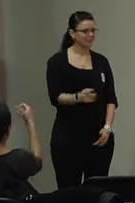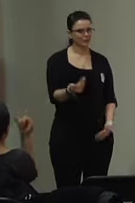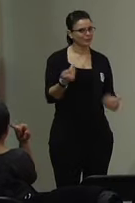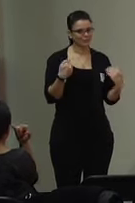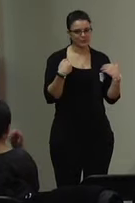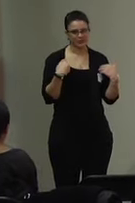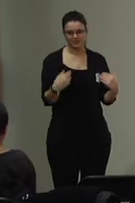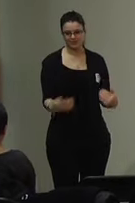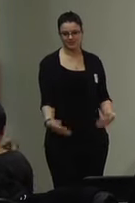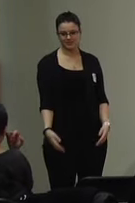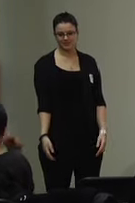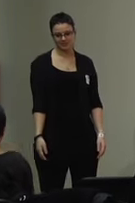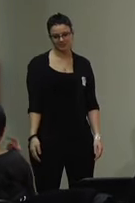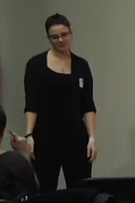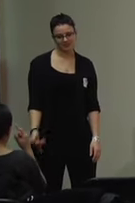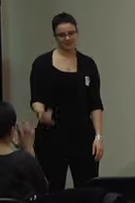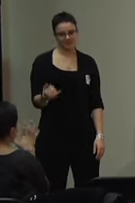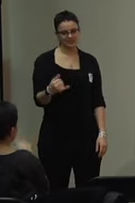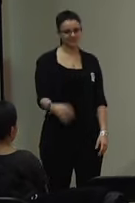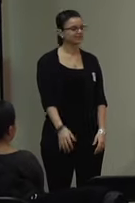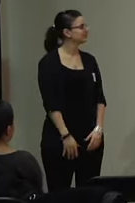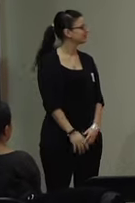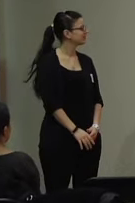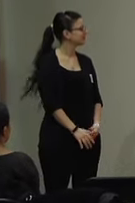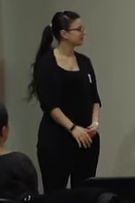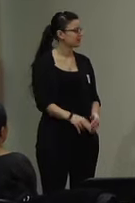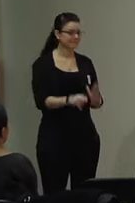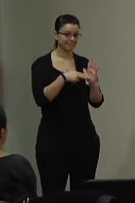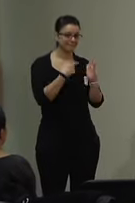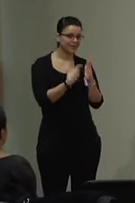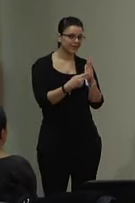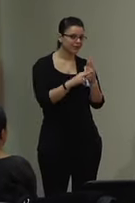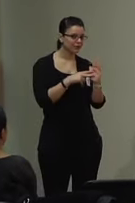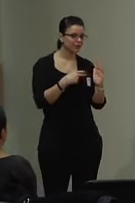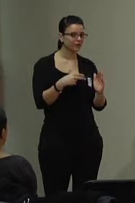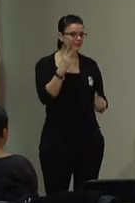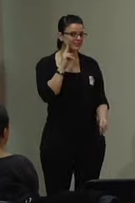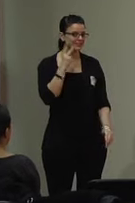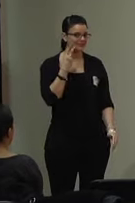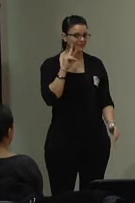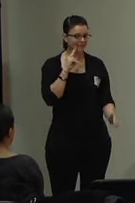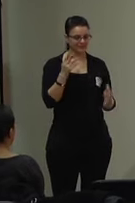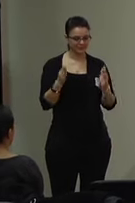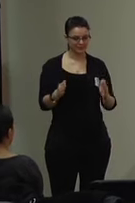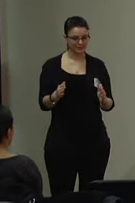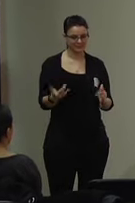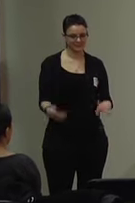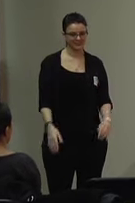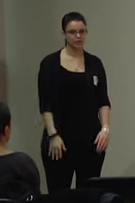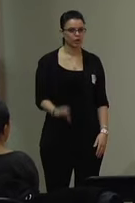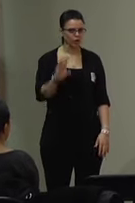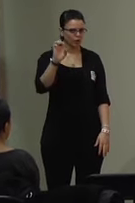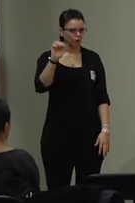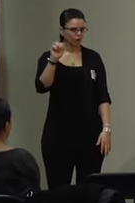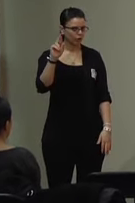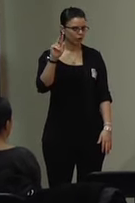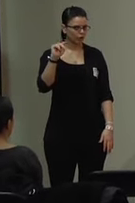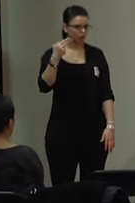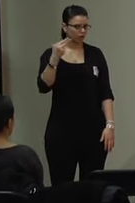there. There is vegan butter. I only know of one brand that tastes good, and that's a brand called Earth Balance.